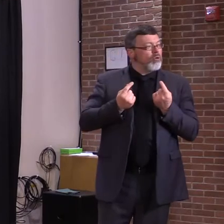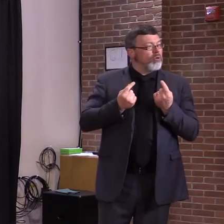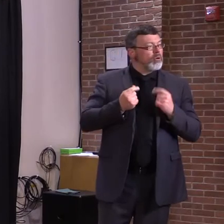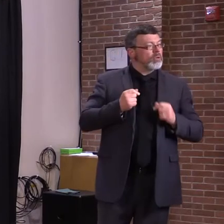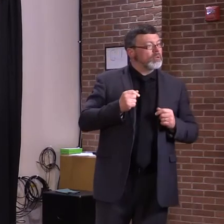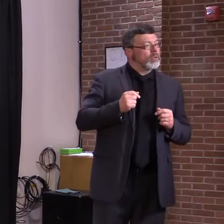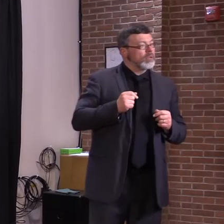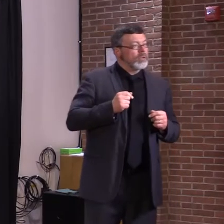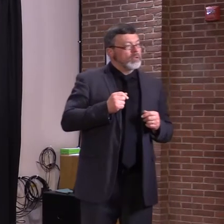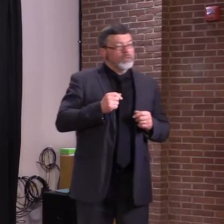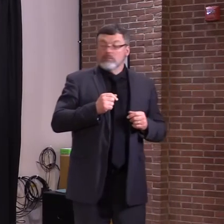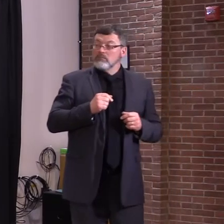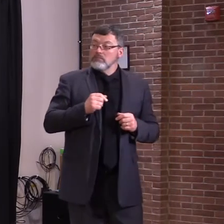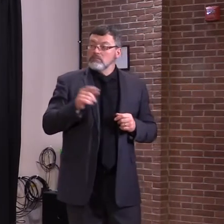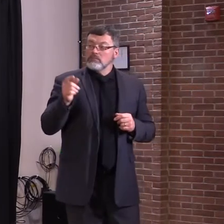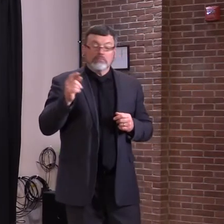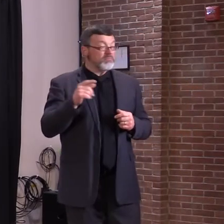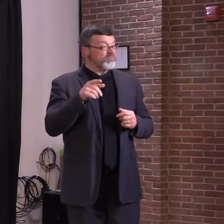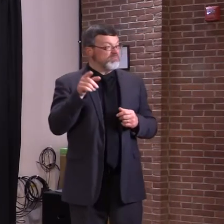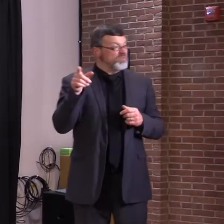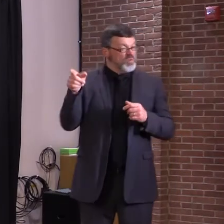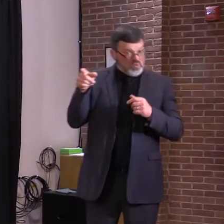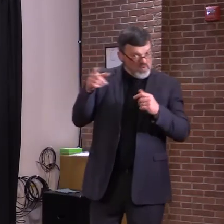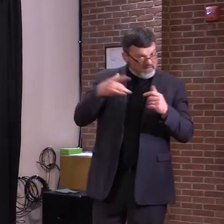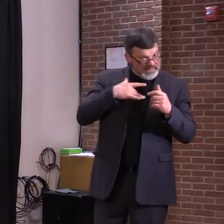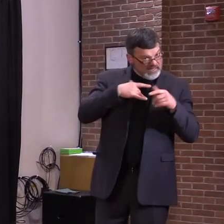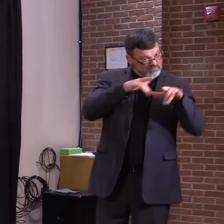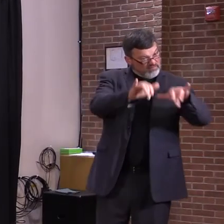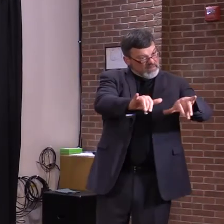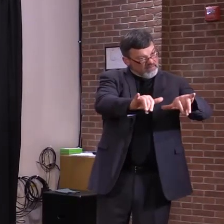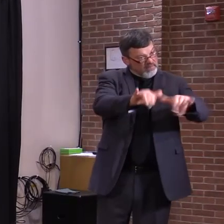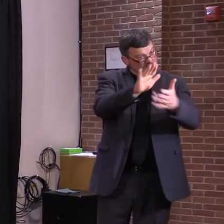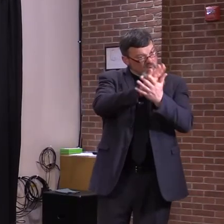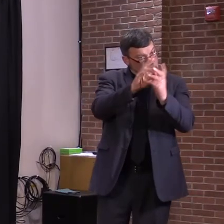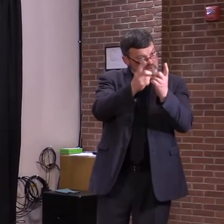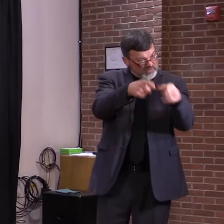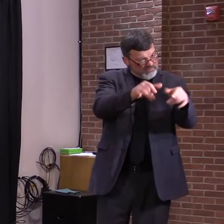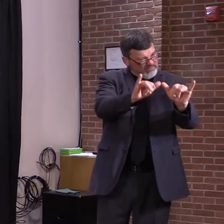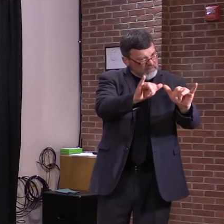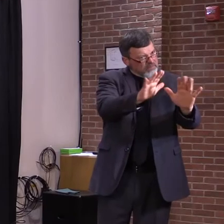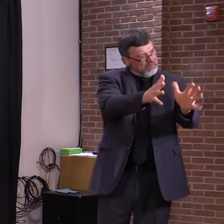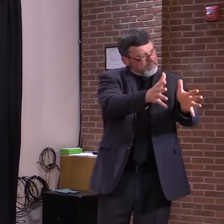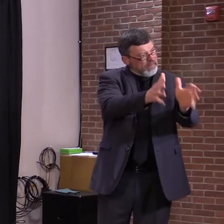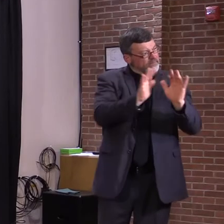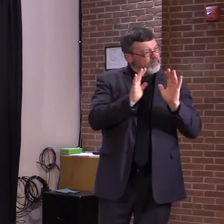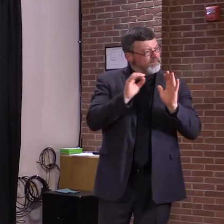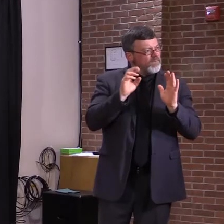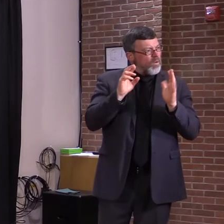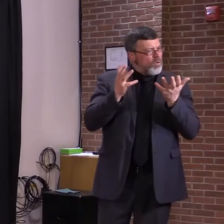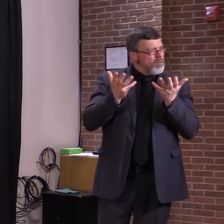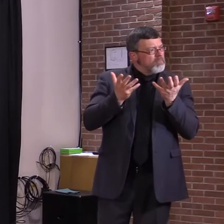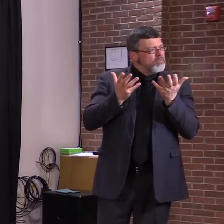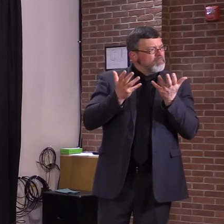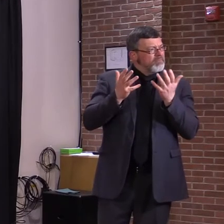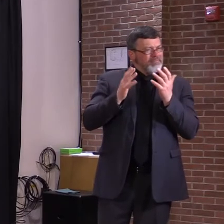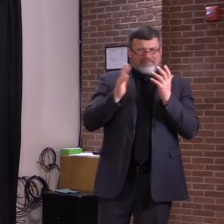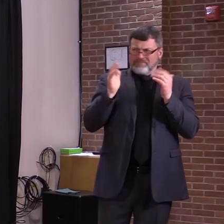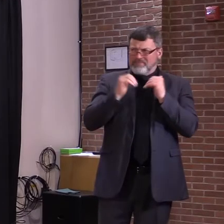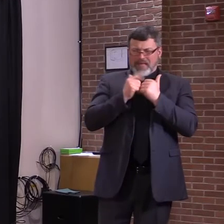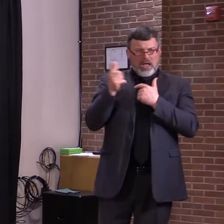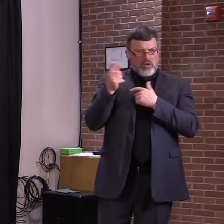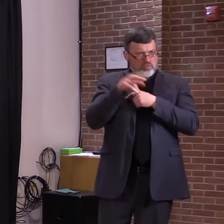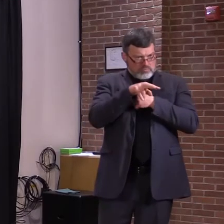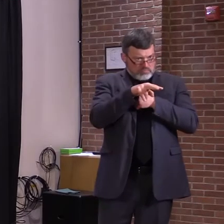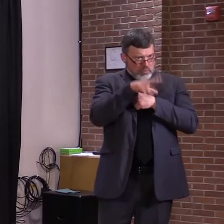allowed to put their own policy, and also what barometers or metrics are you going to use going